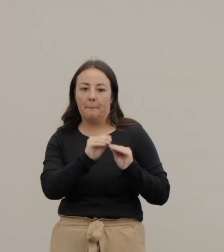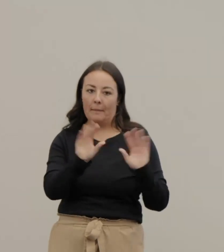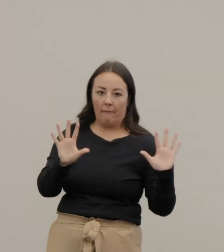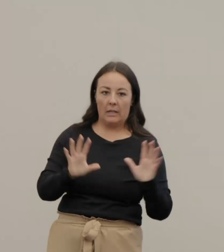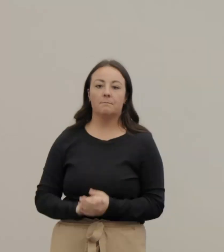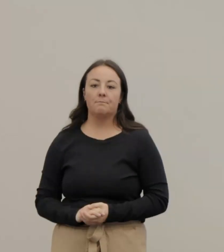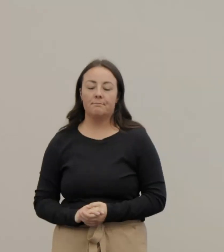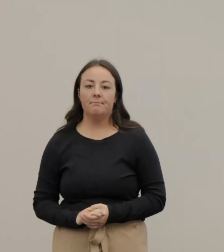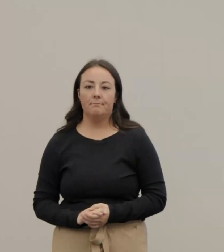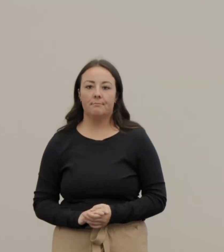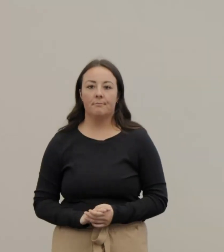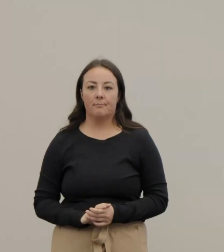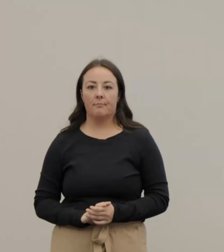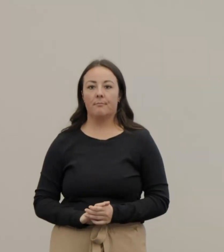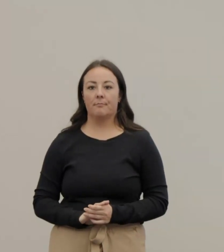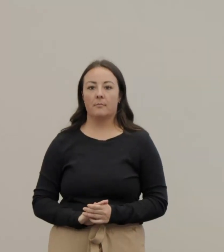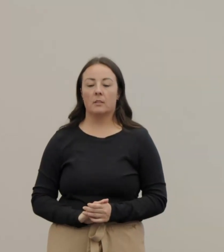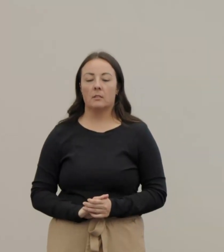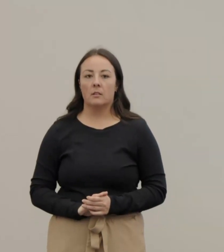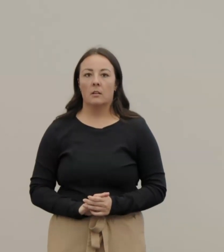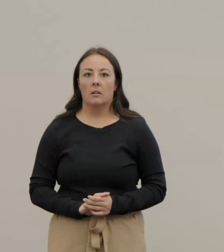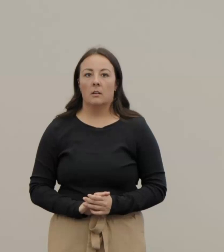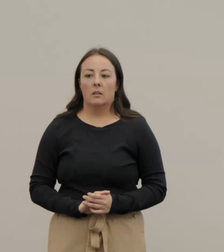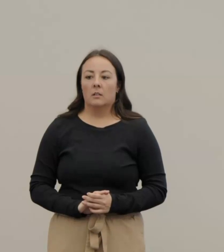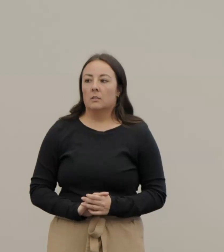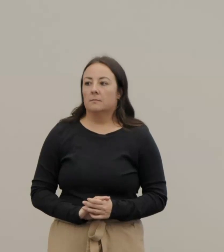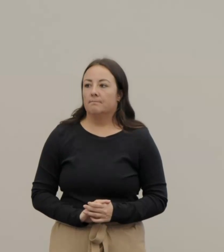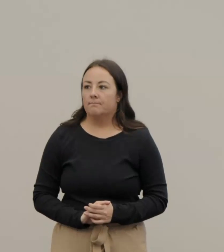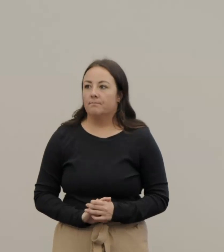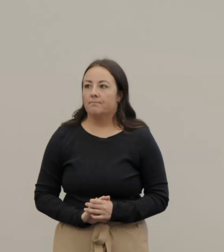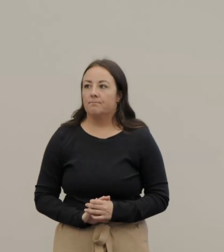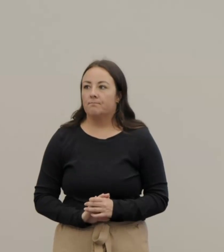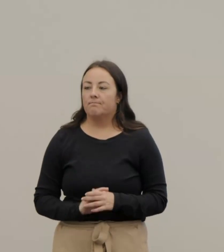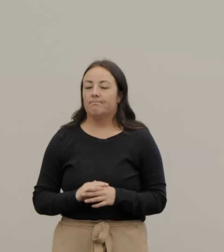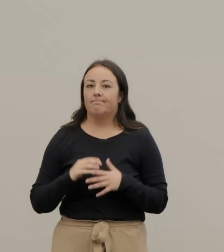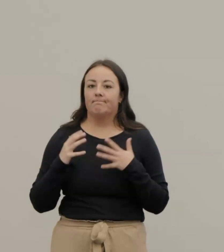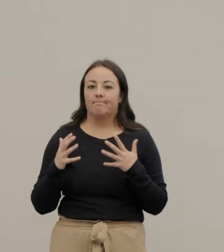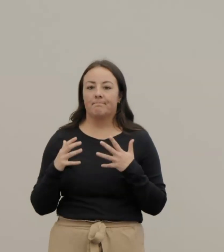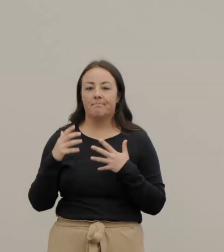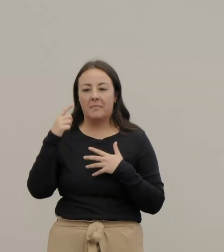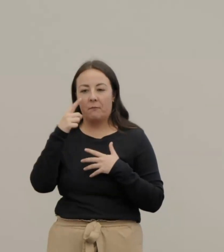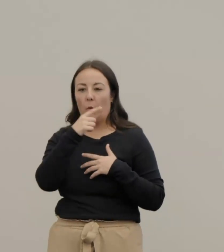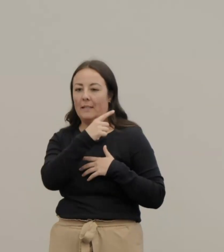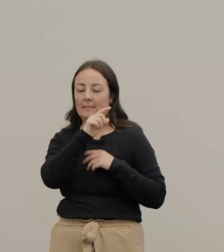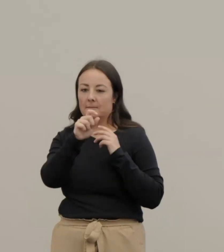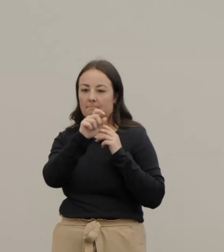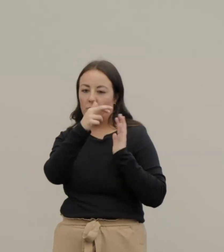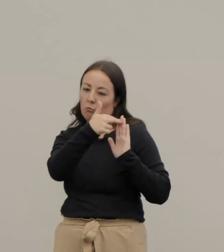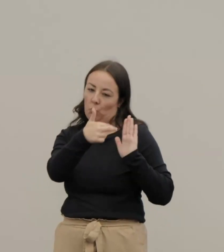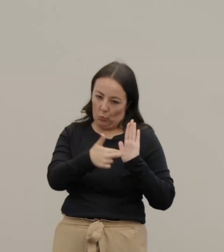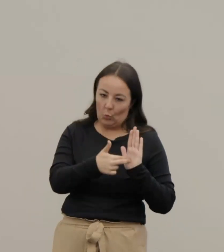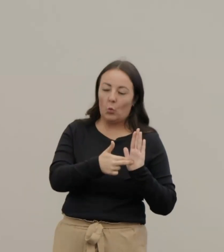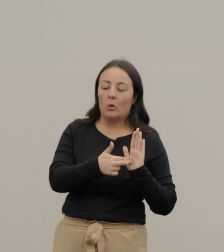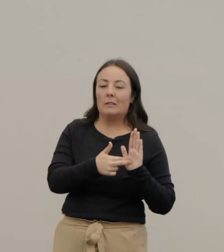Yeah, and just I think like the spirit of this rule is not to make